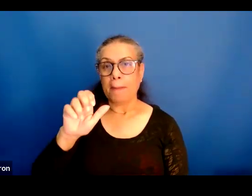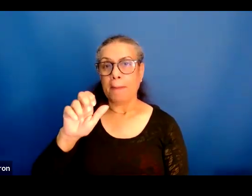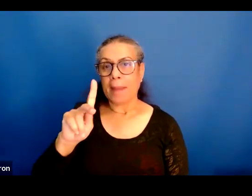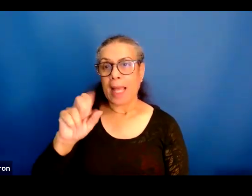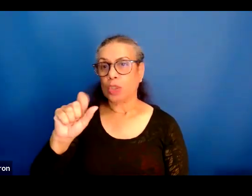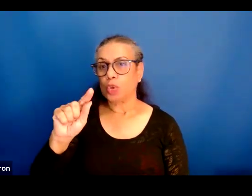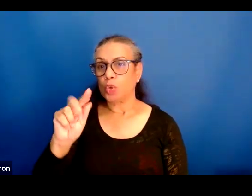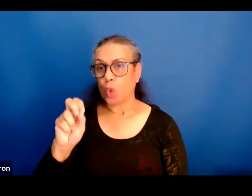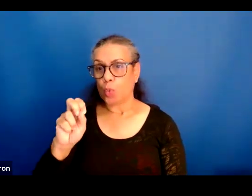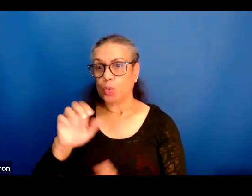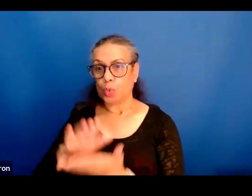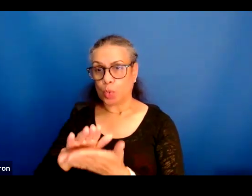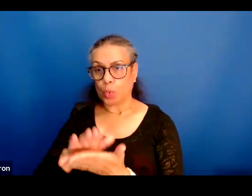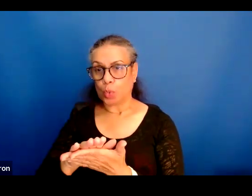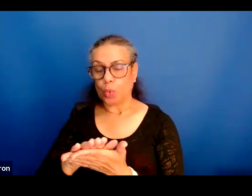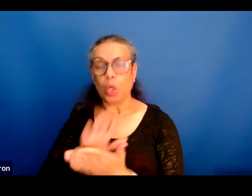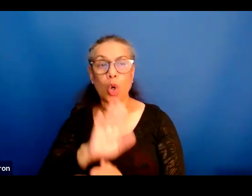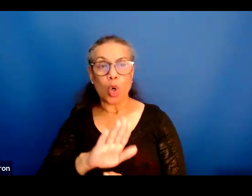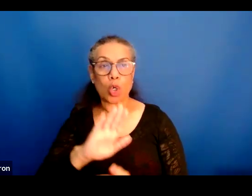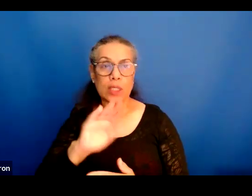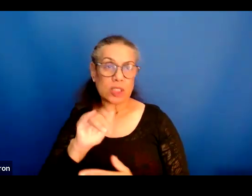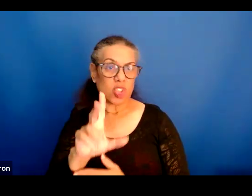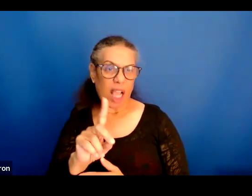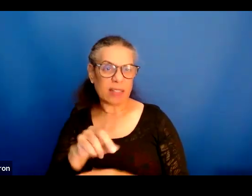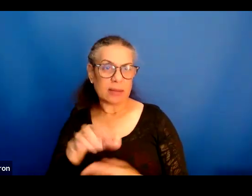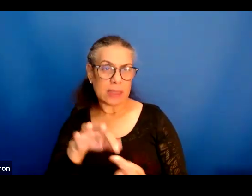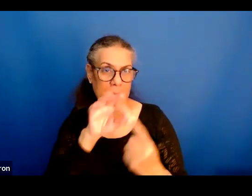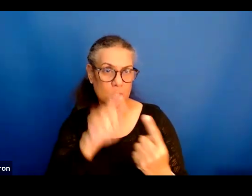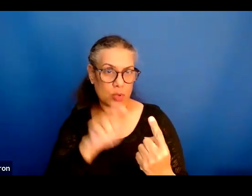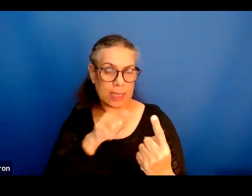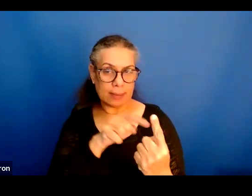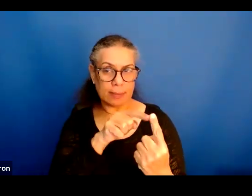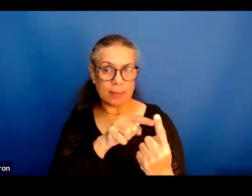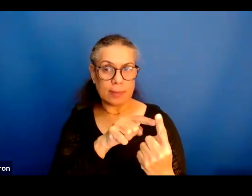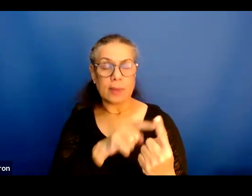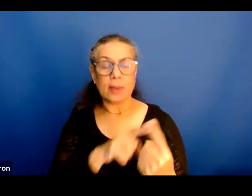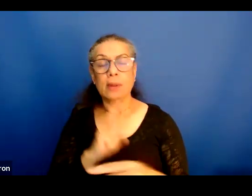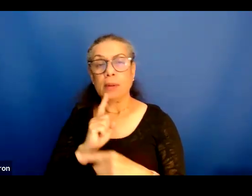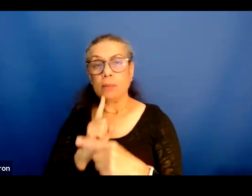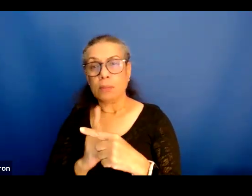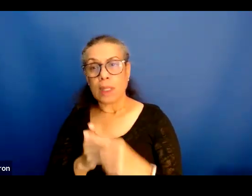she have the kid, special need kid, and then she have